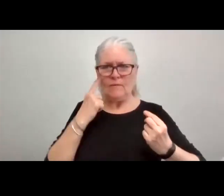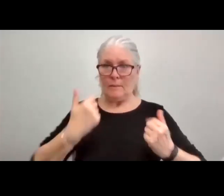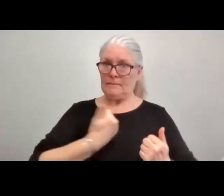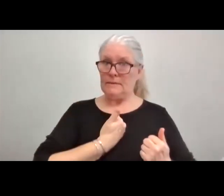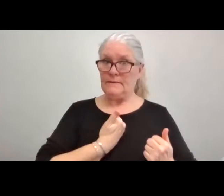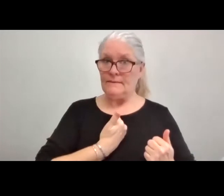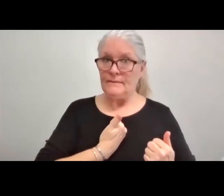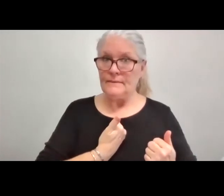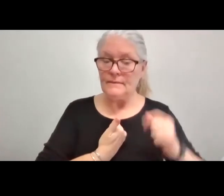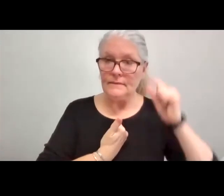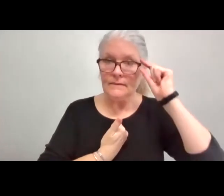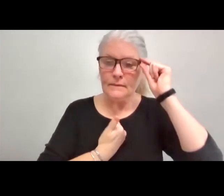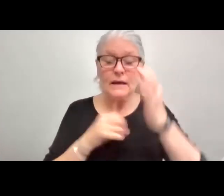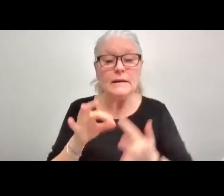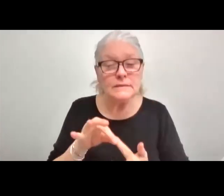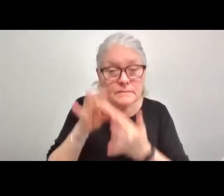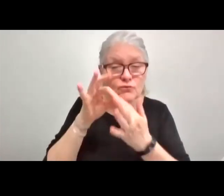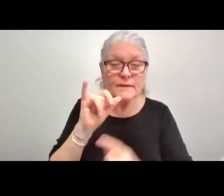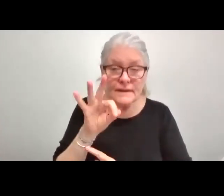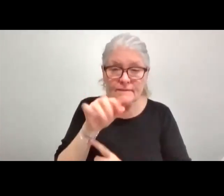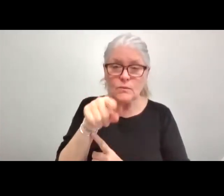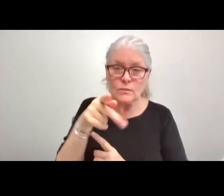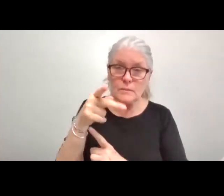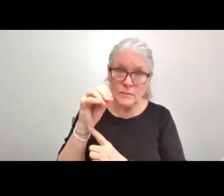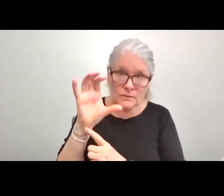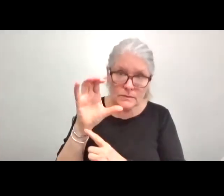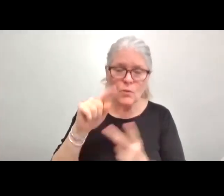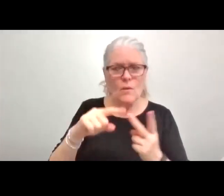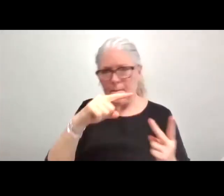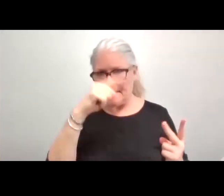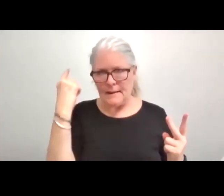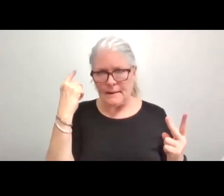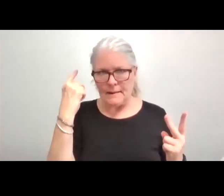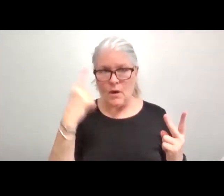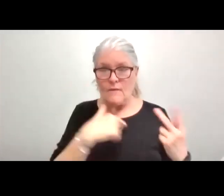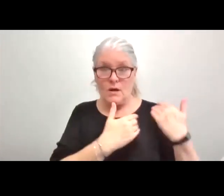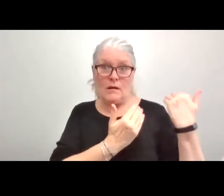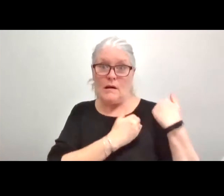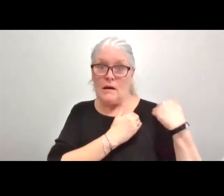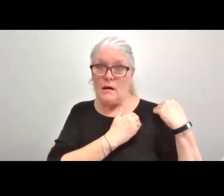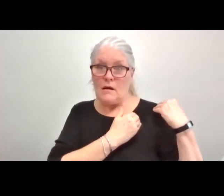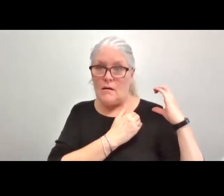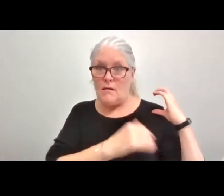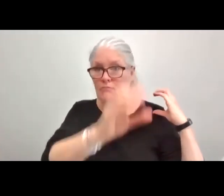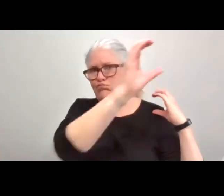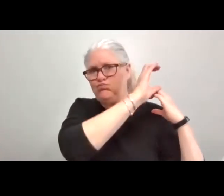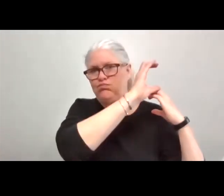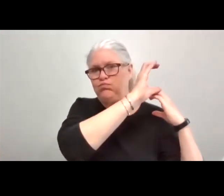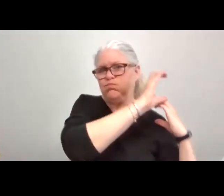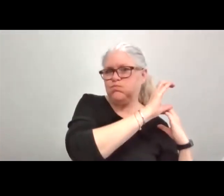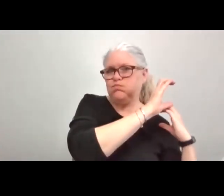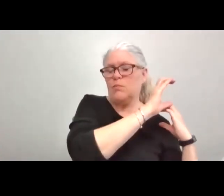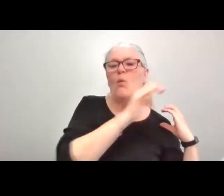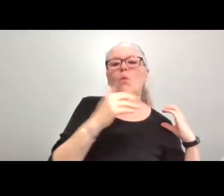particularly if you're Black or a person of color, because the burden is even heavier on you. That